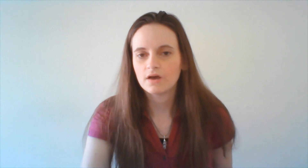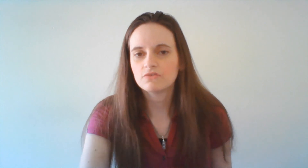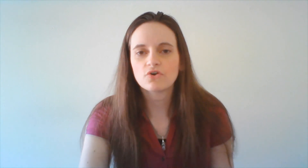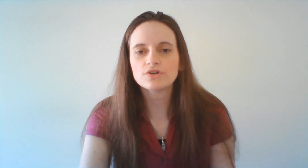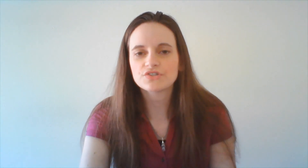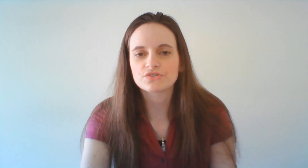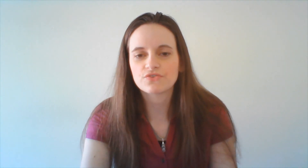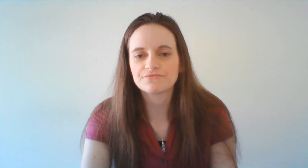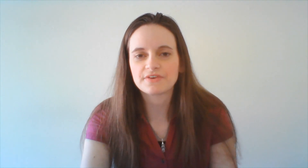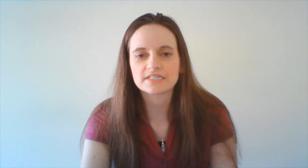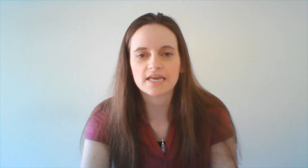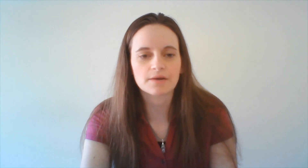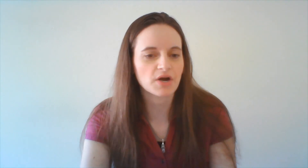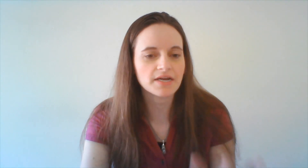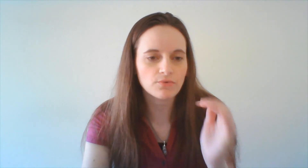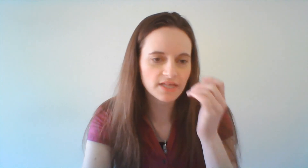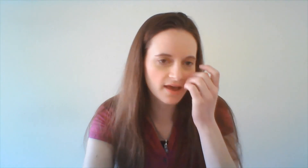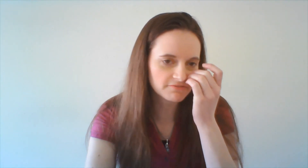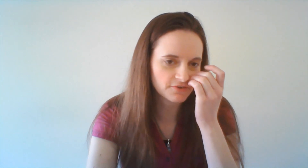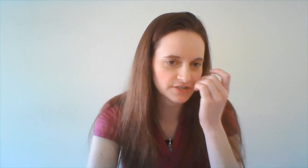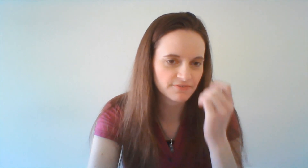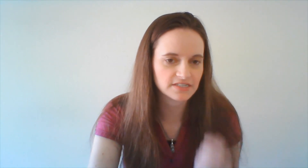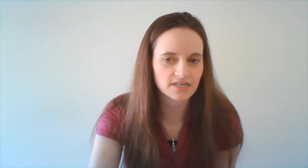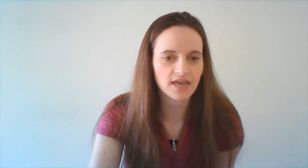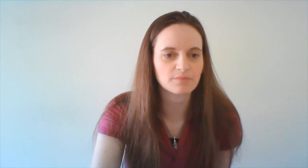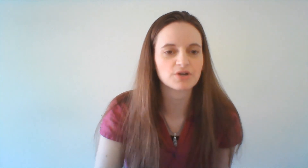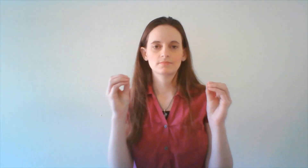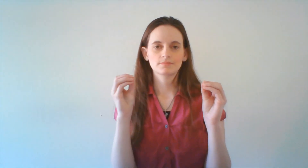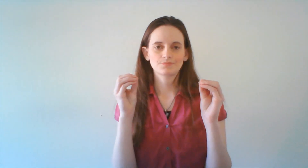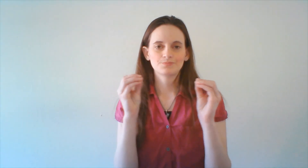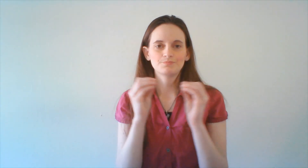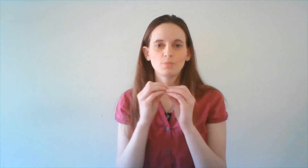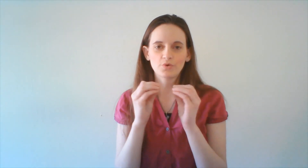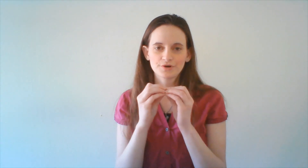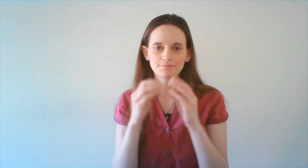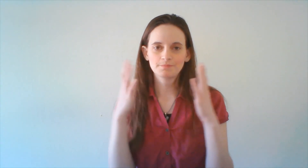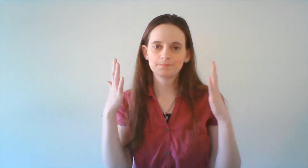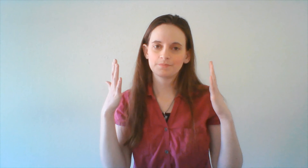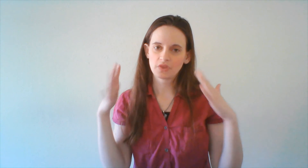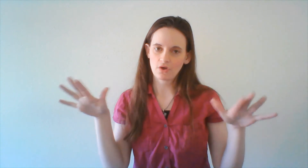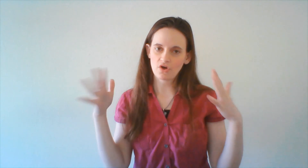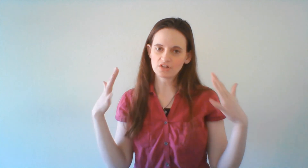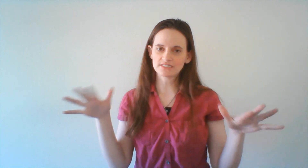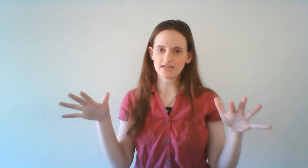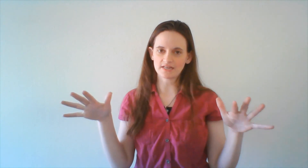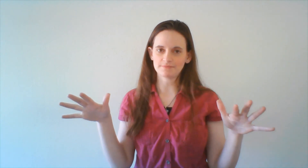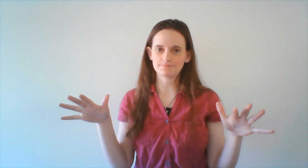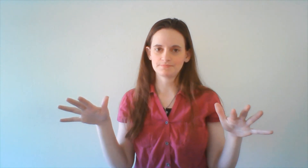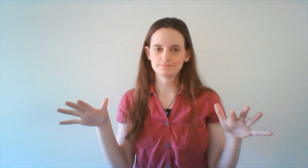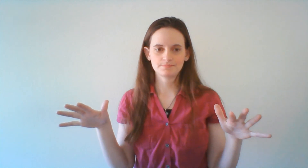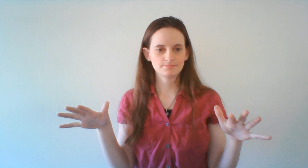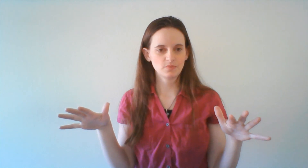Of course it's front-facing camera. I only have front-facing camera. More. All done. What's the